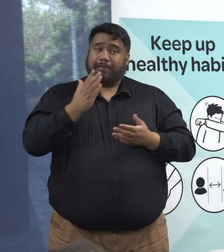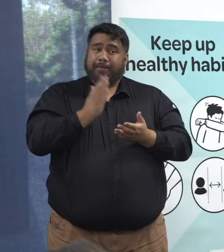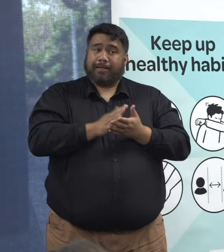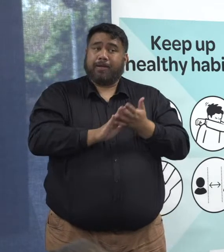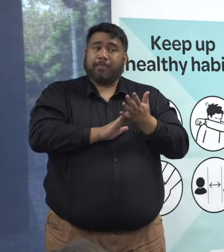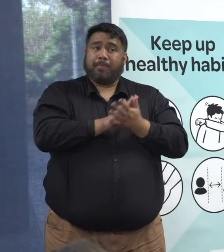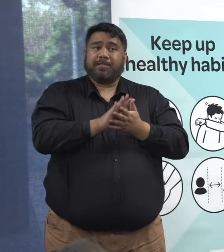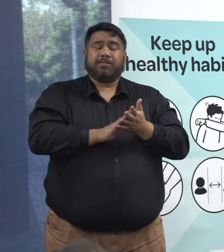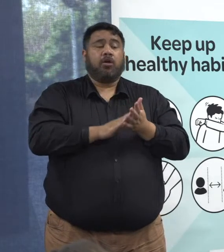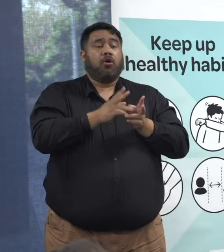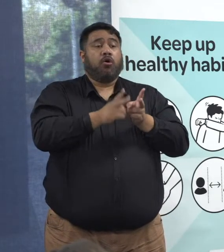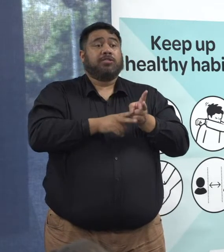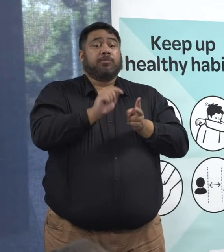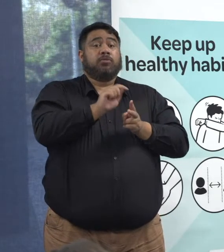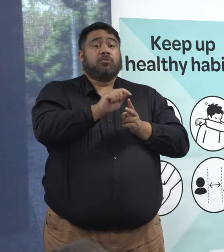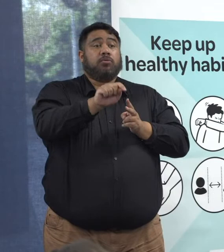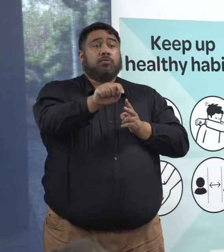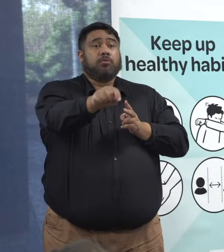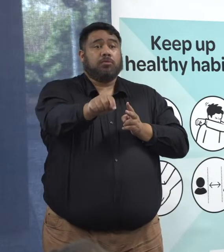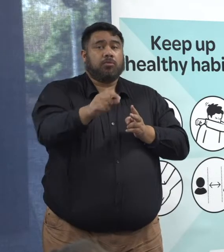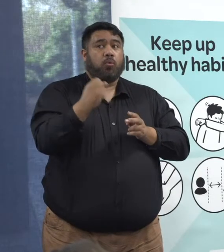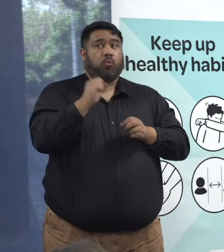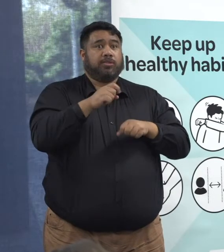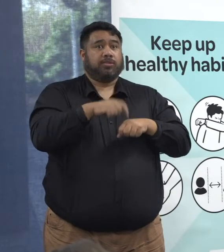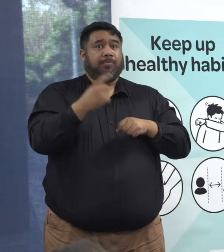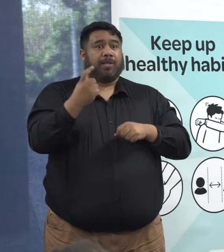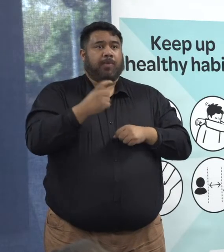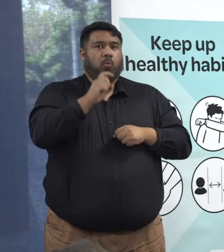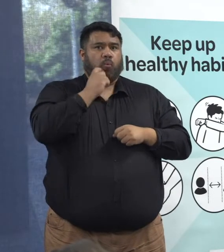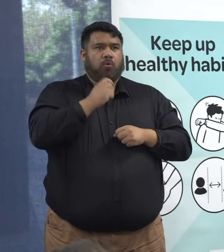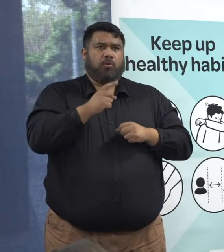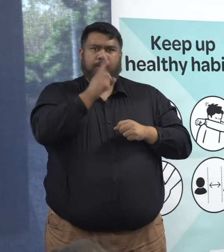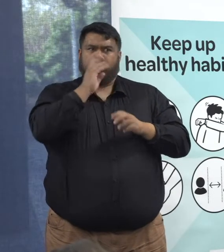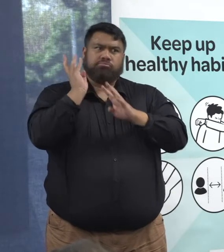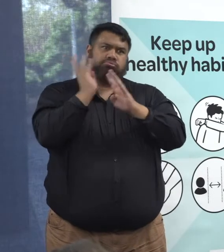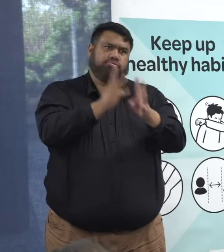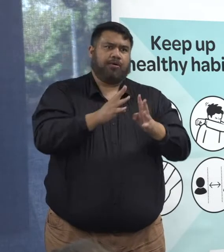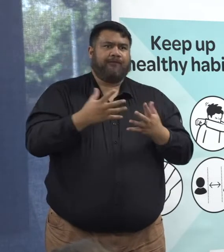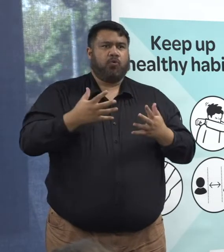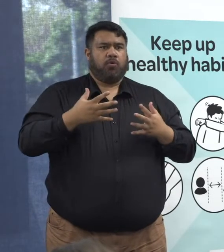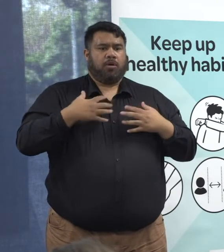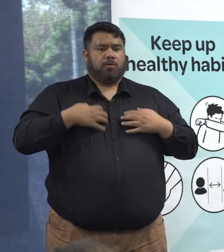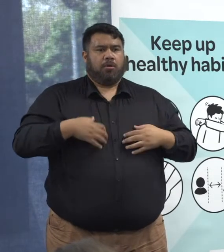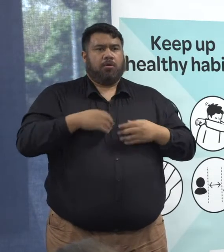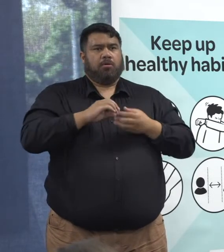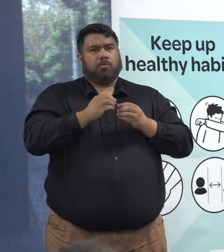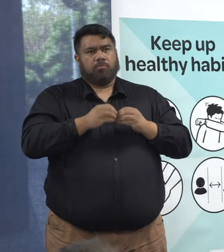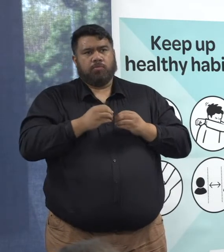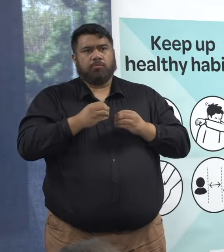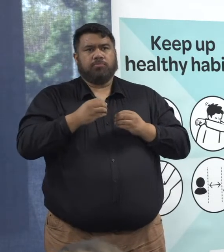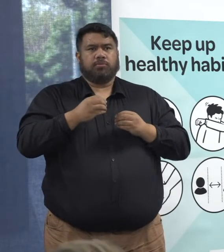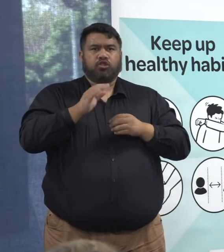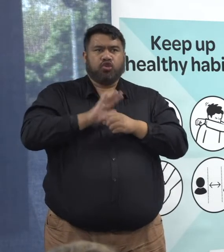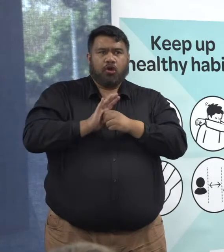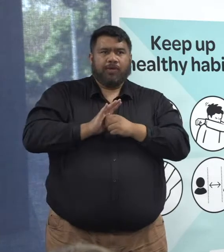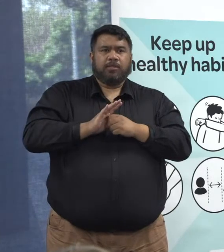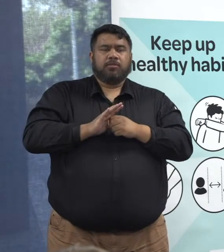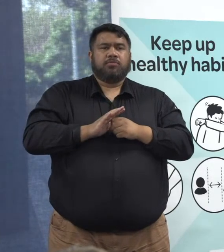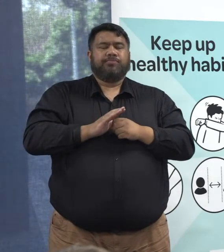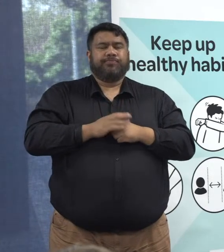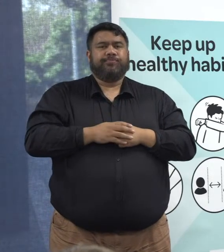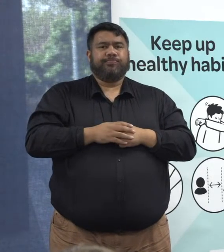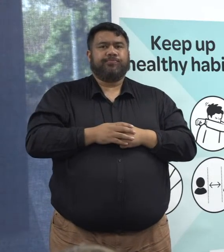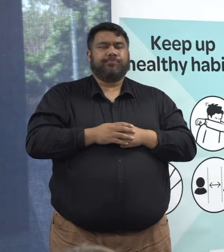a heavy load of respiratory illnesses through winter, and everybody can do their bit to help reduce the